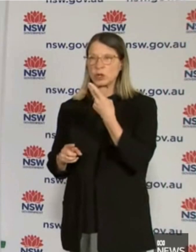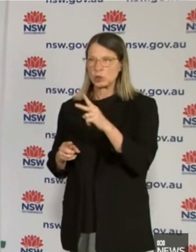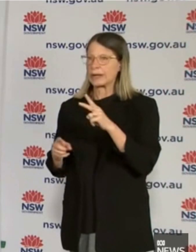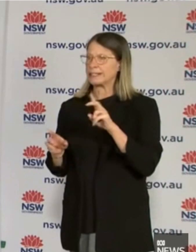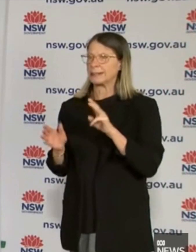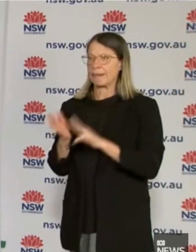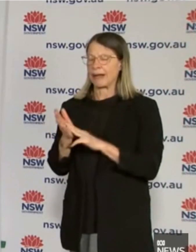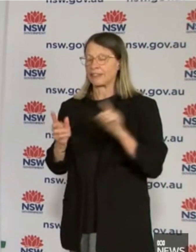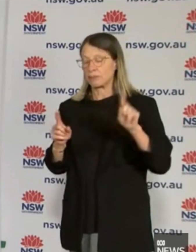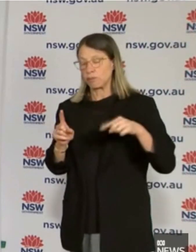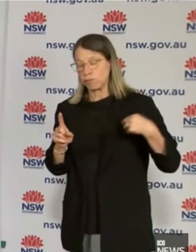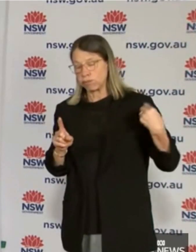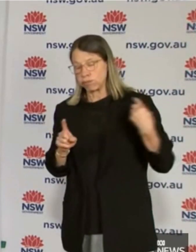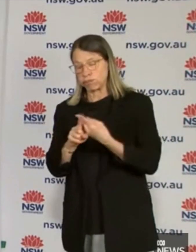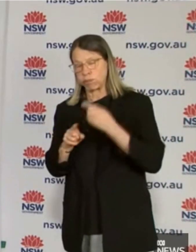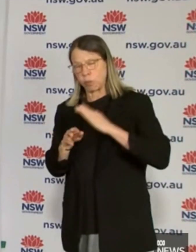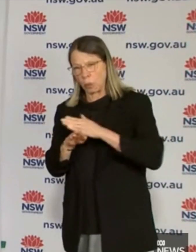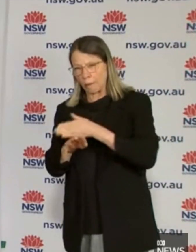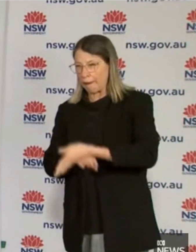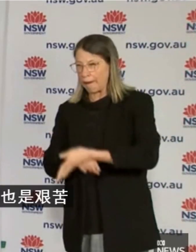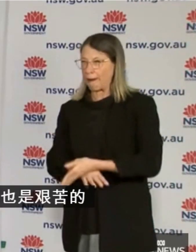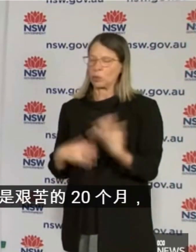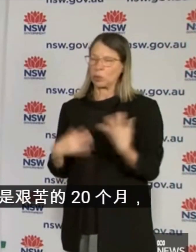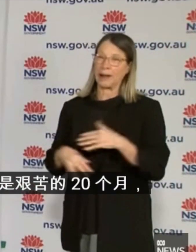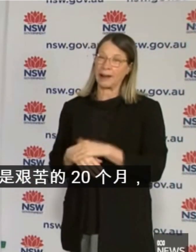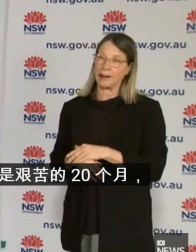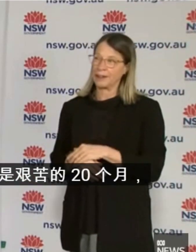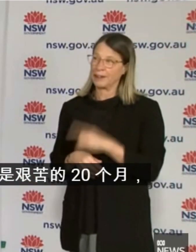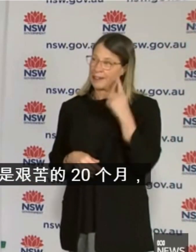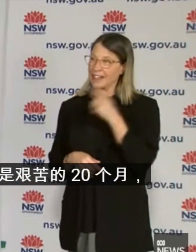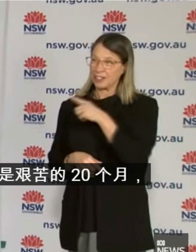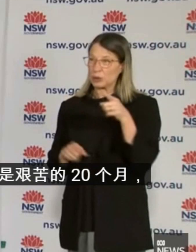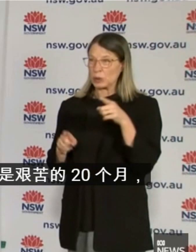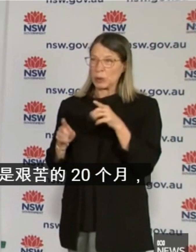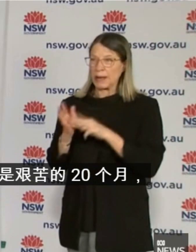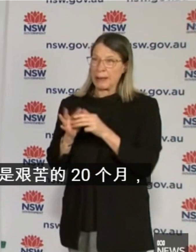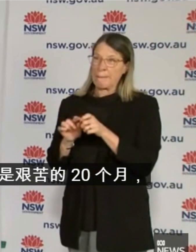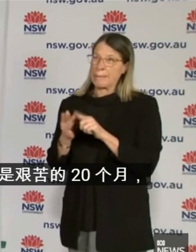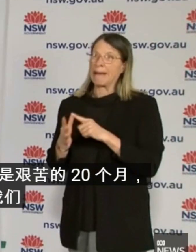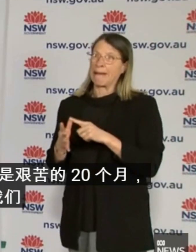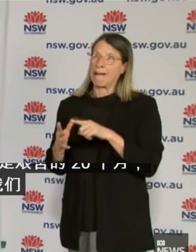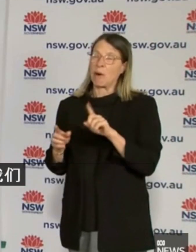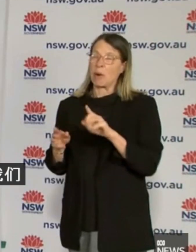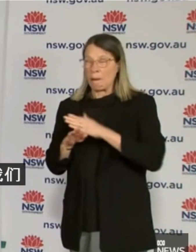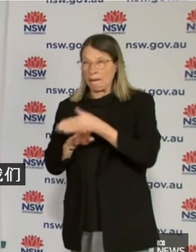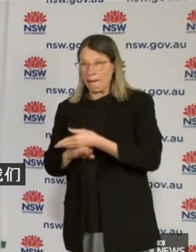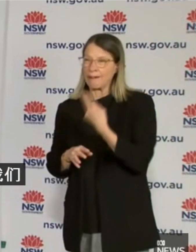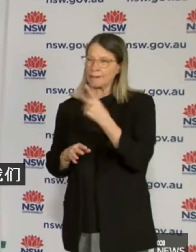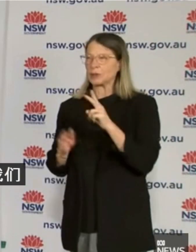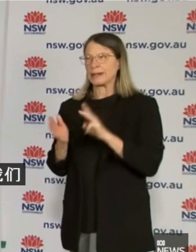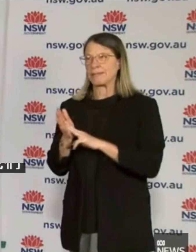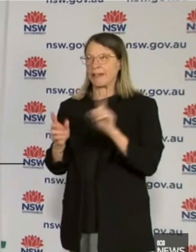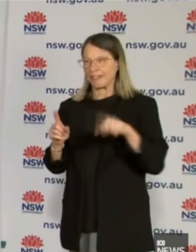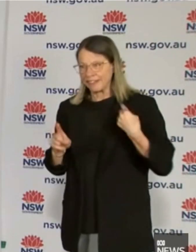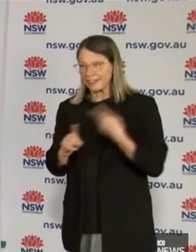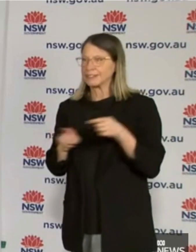It's been a gruelling 20 months. It's probably been a gruelling 20 months for the media as well, just the same issues day after day. But we are getting there, and it's a really